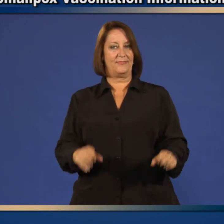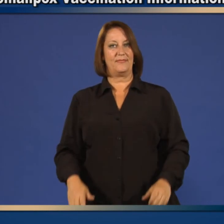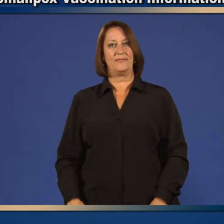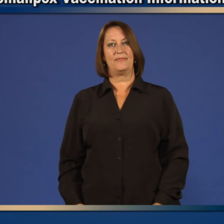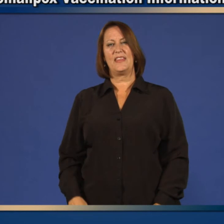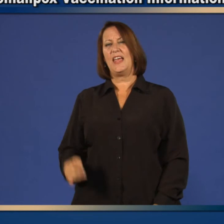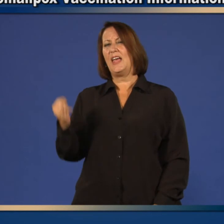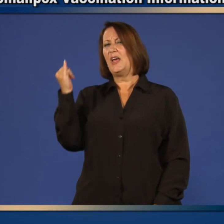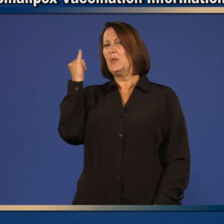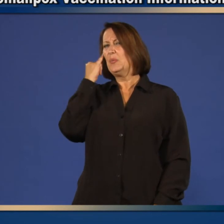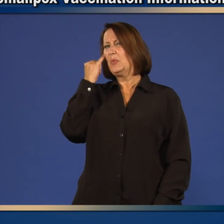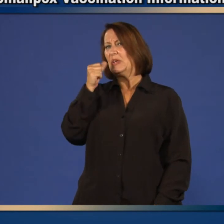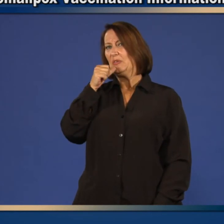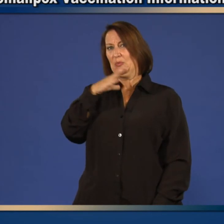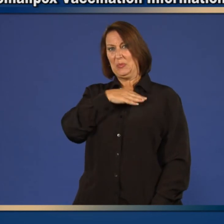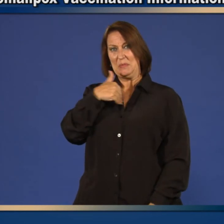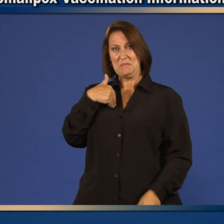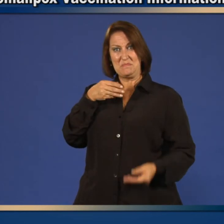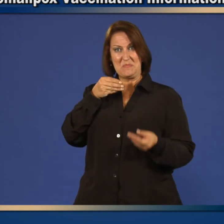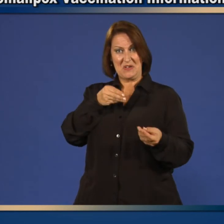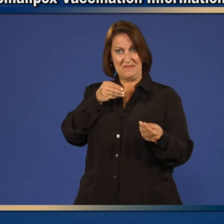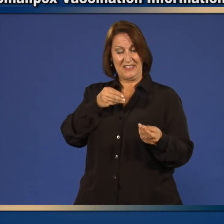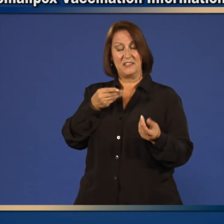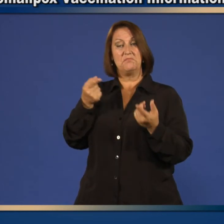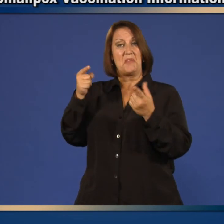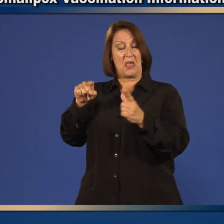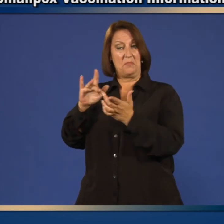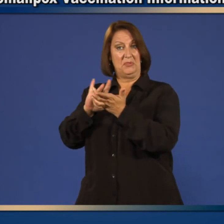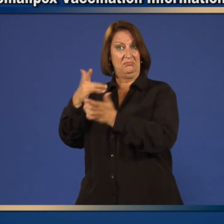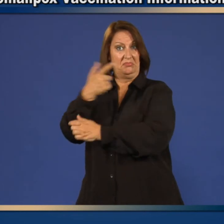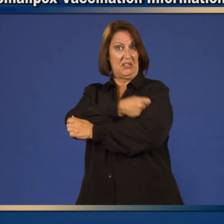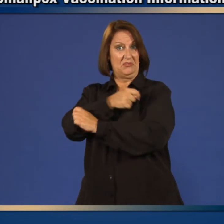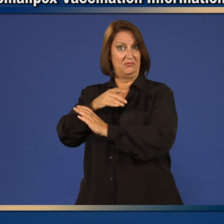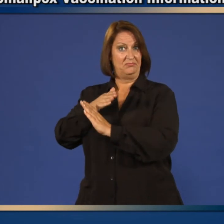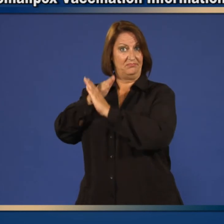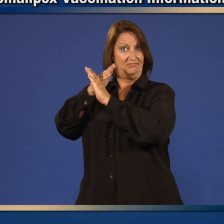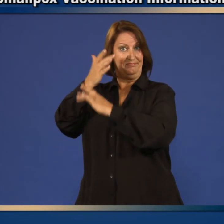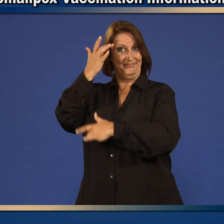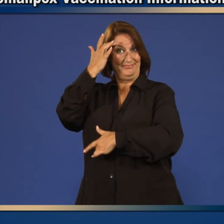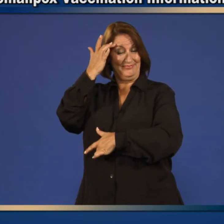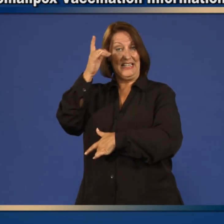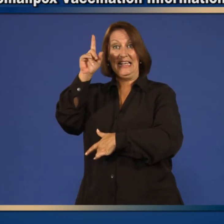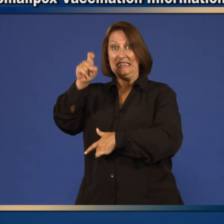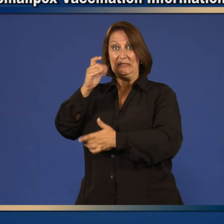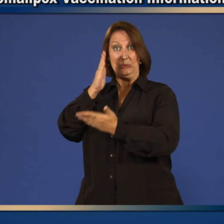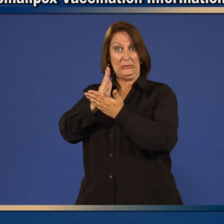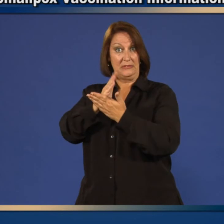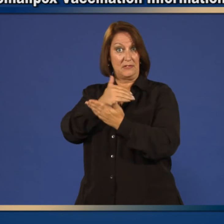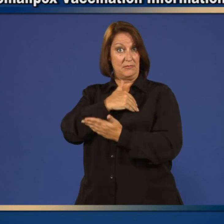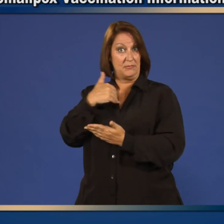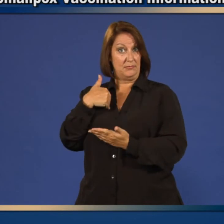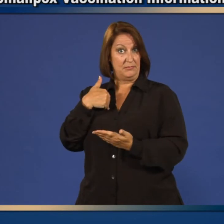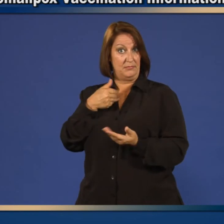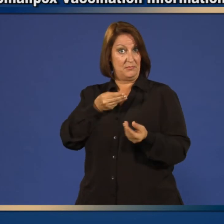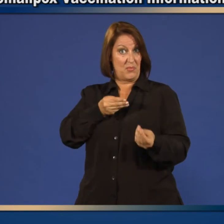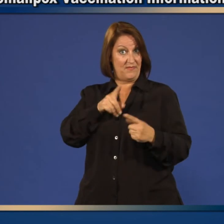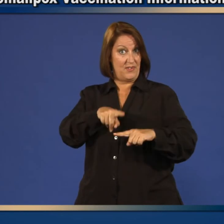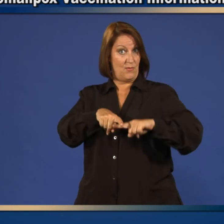If a woman who is breastfeeding receives the smallpox vaccine, should she stop nursing?